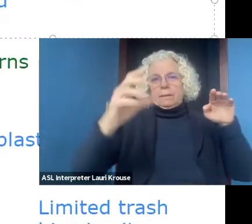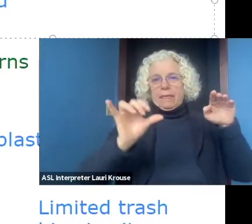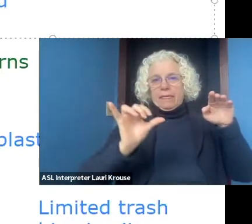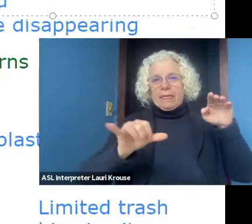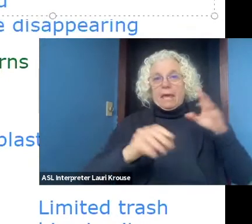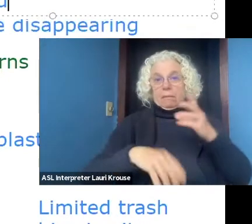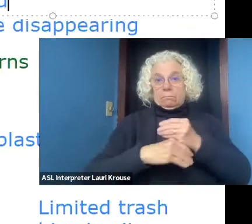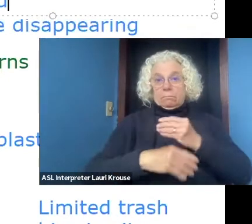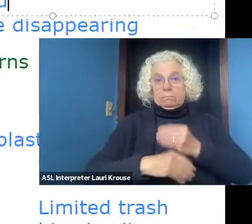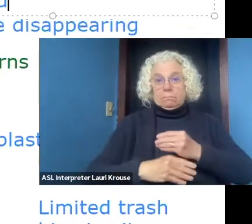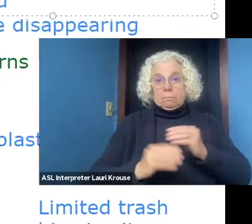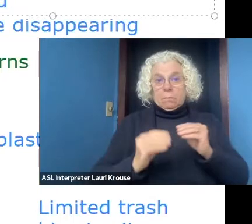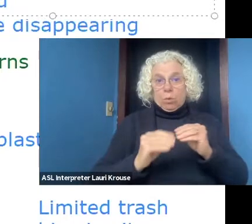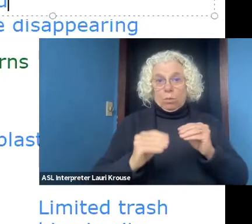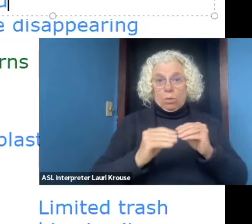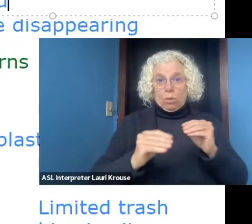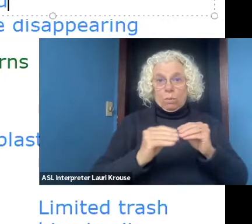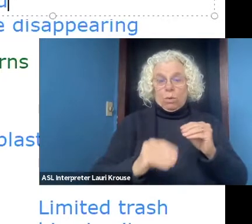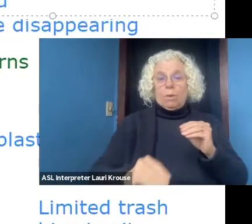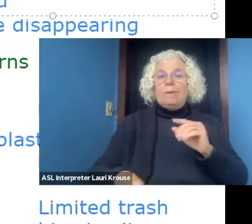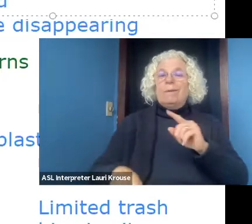and community solar.